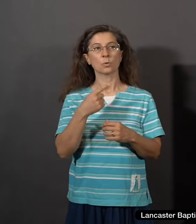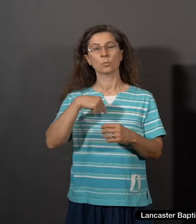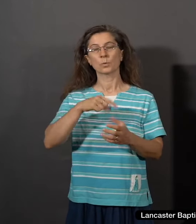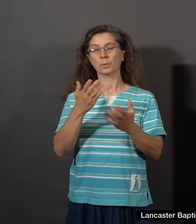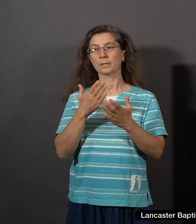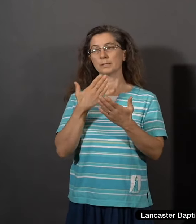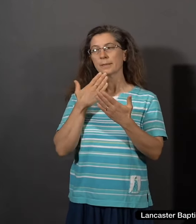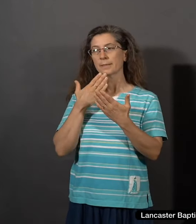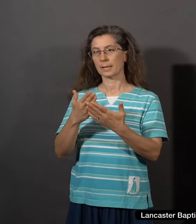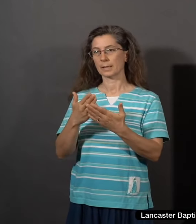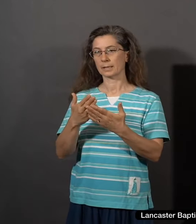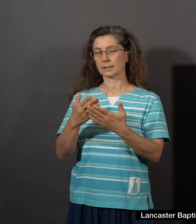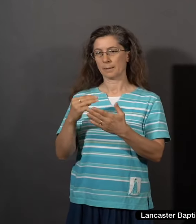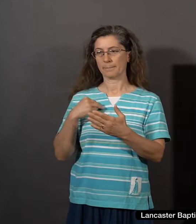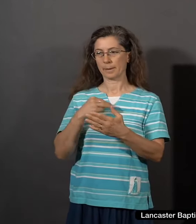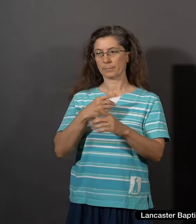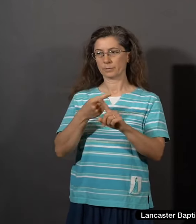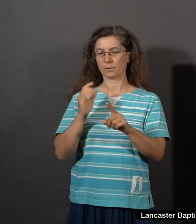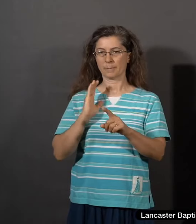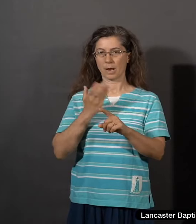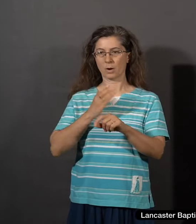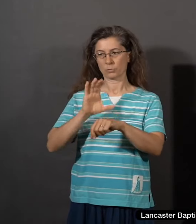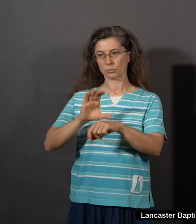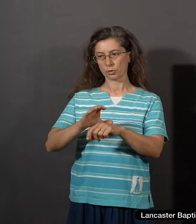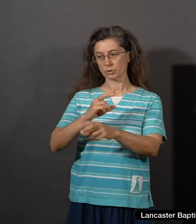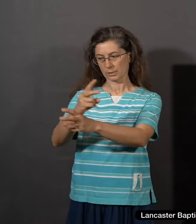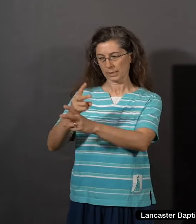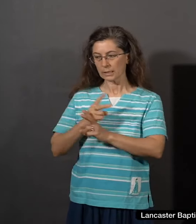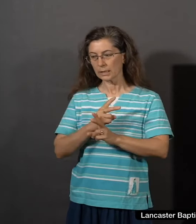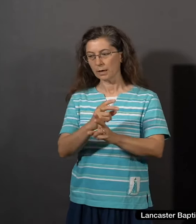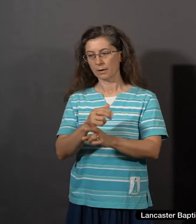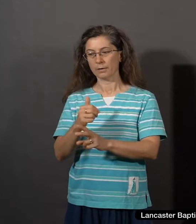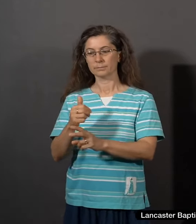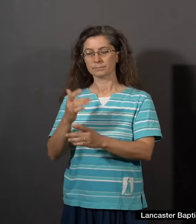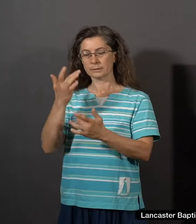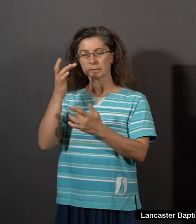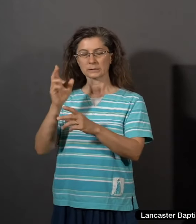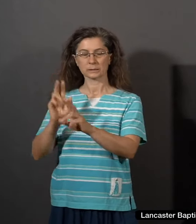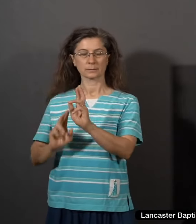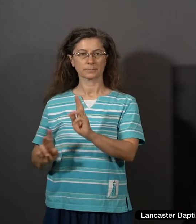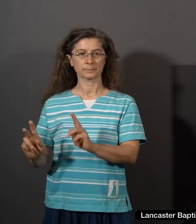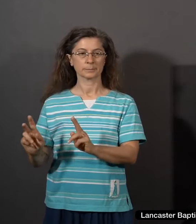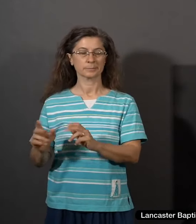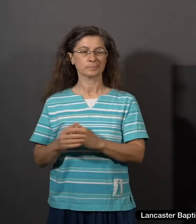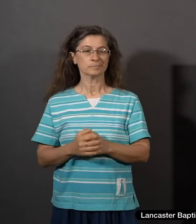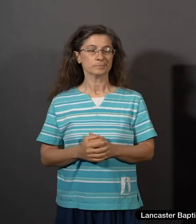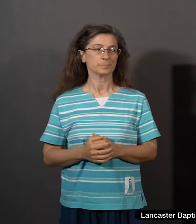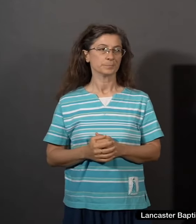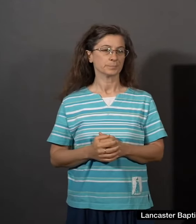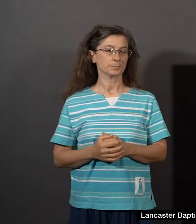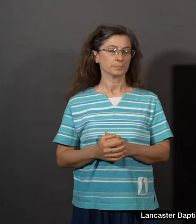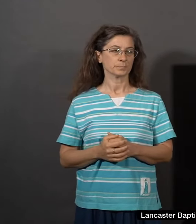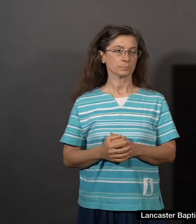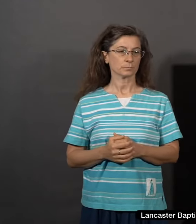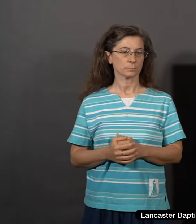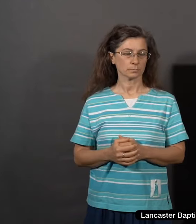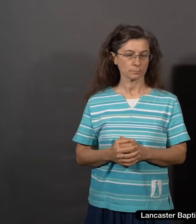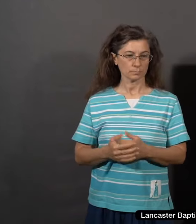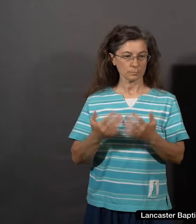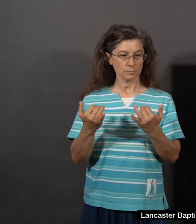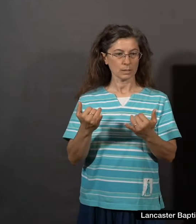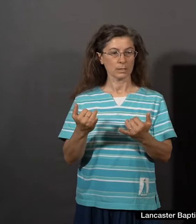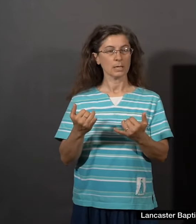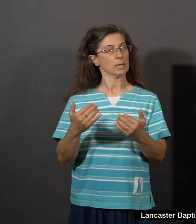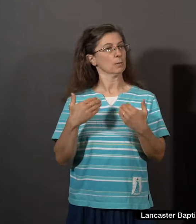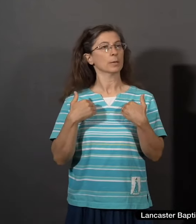do that again i ask for prayers for wisdom uh we certainly need that uh we'll be meeting uh today with some of our